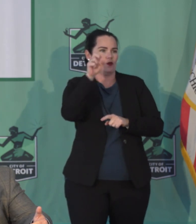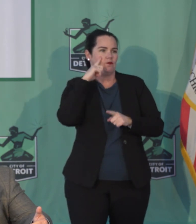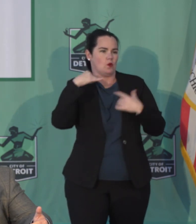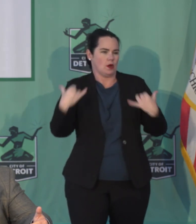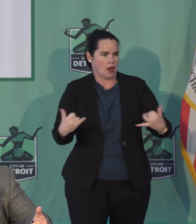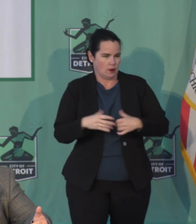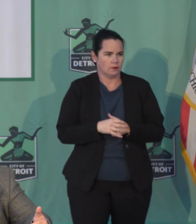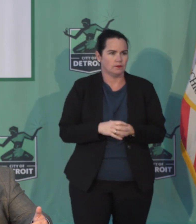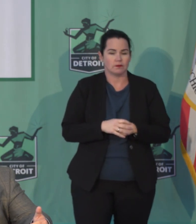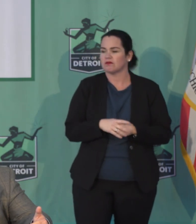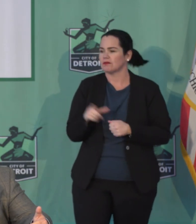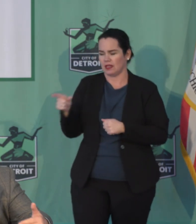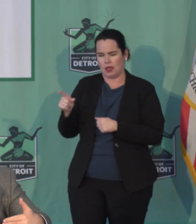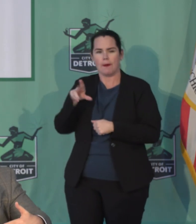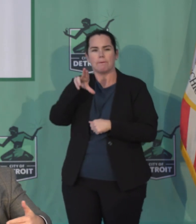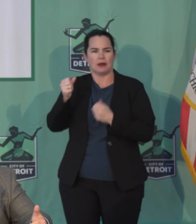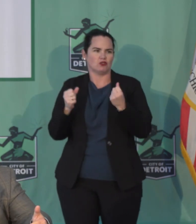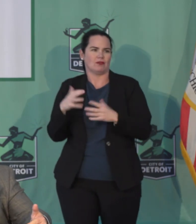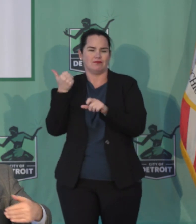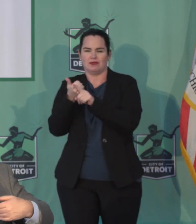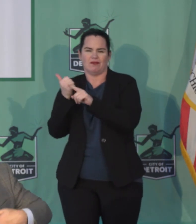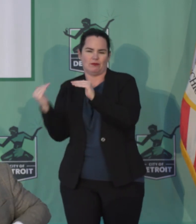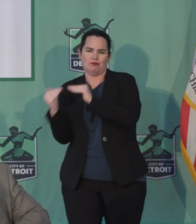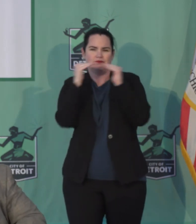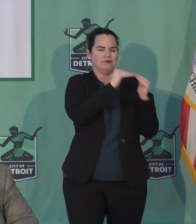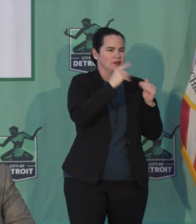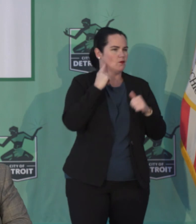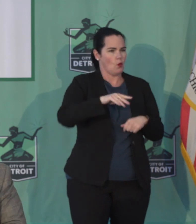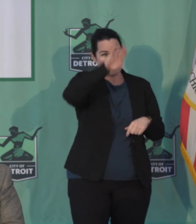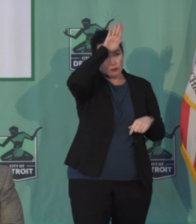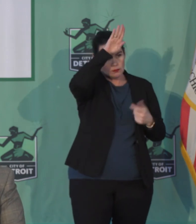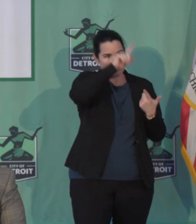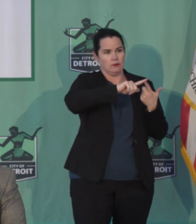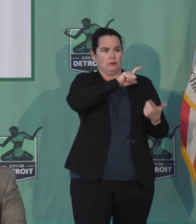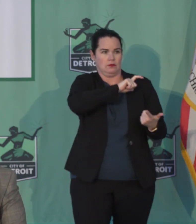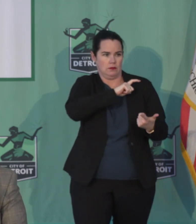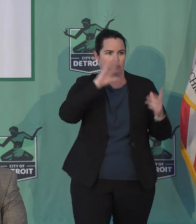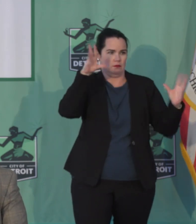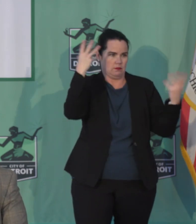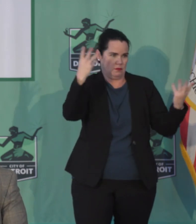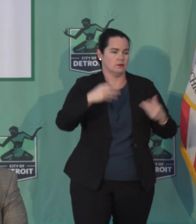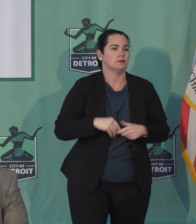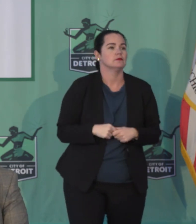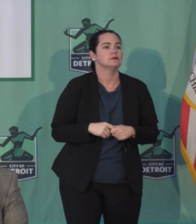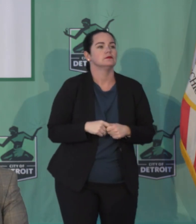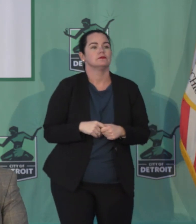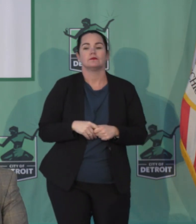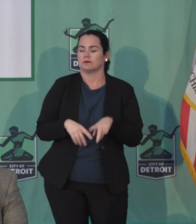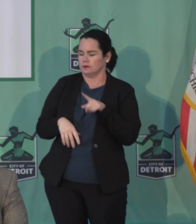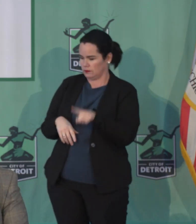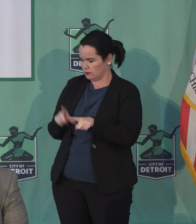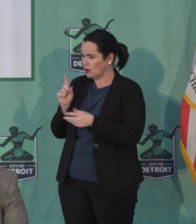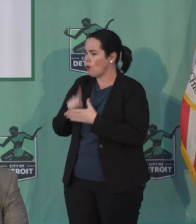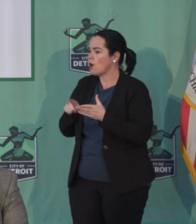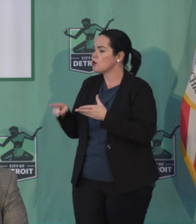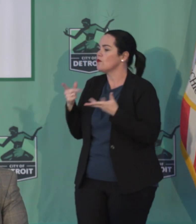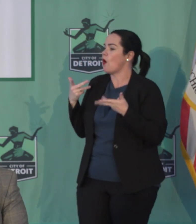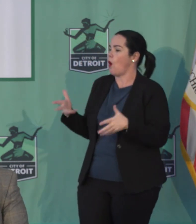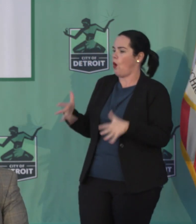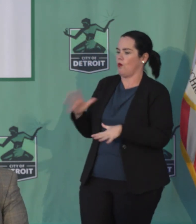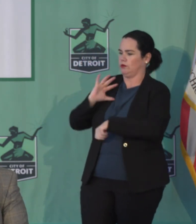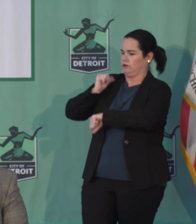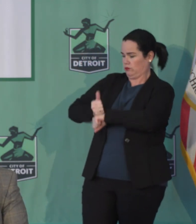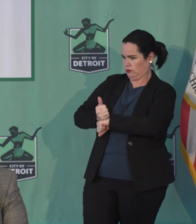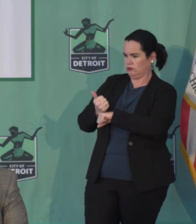DDOT drivers as first responders across the city now. In addition to the measures that you've already